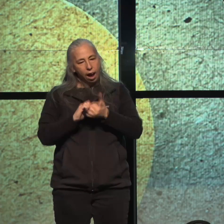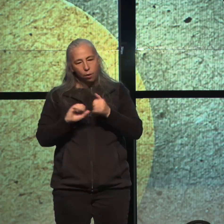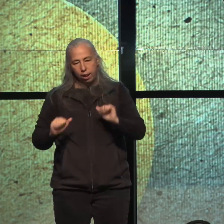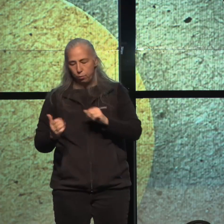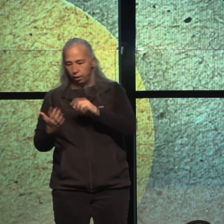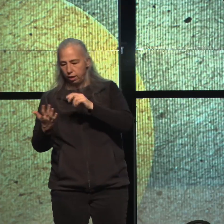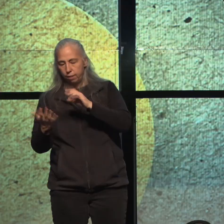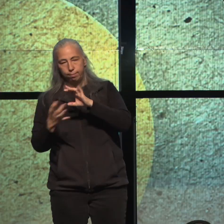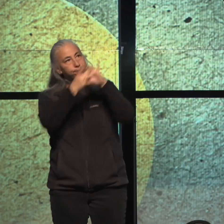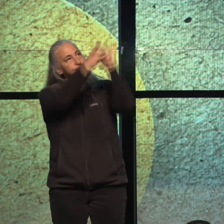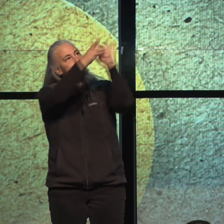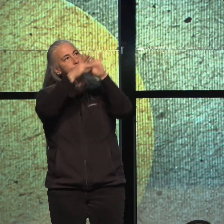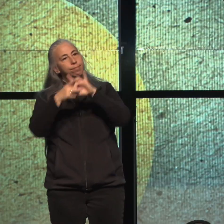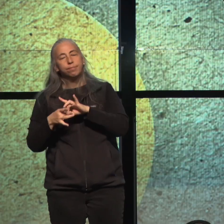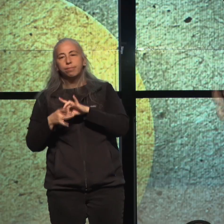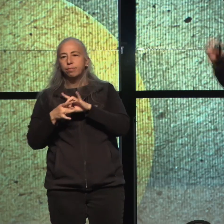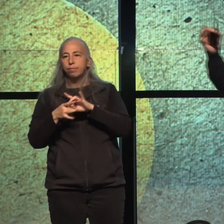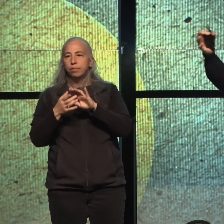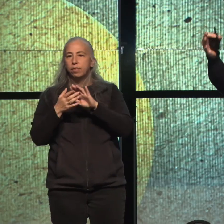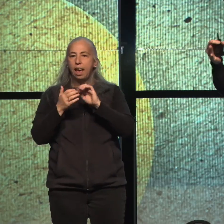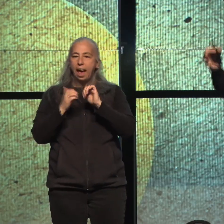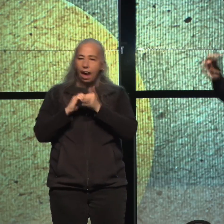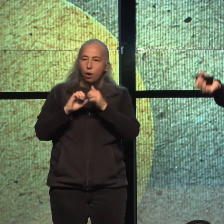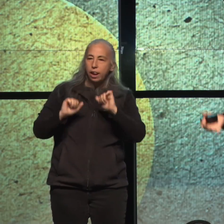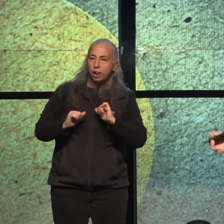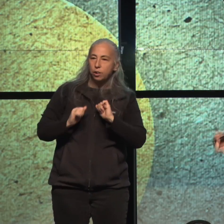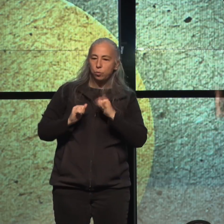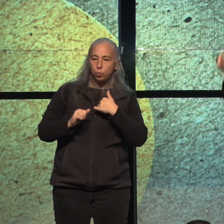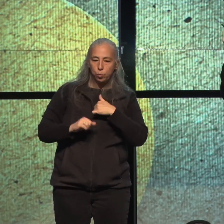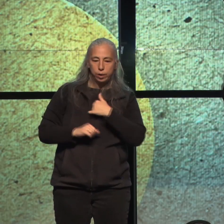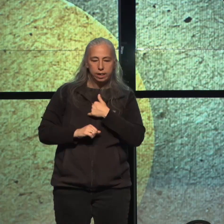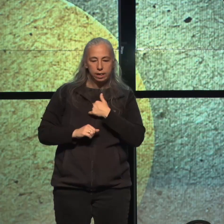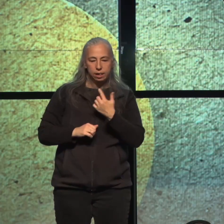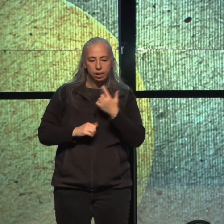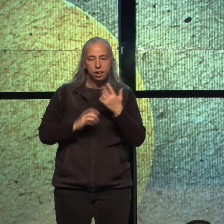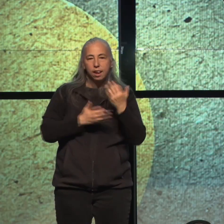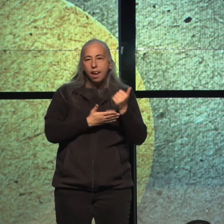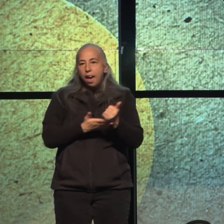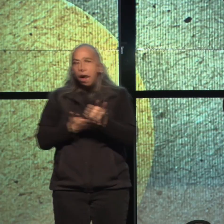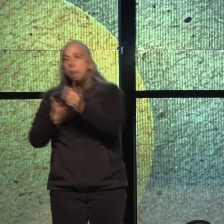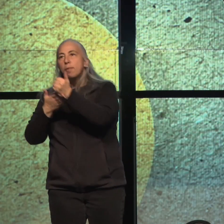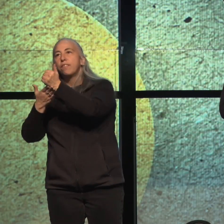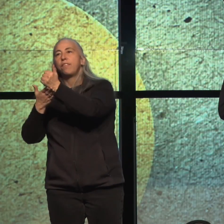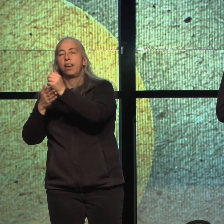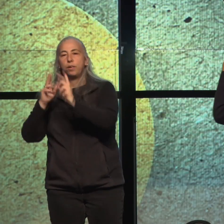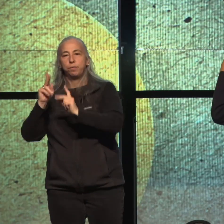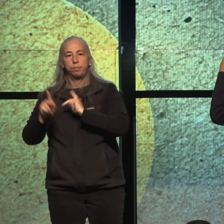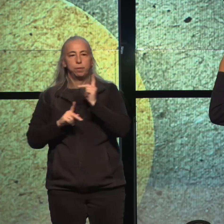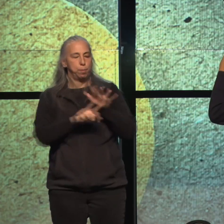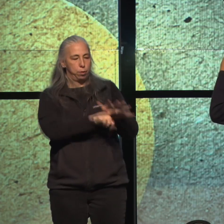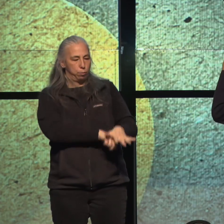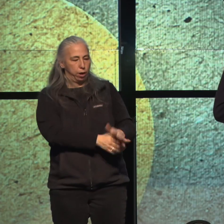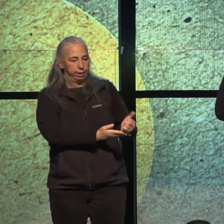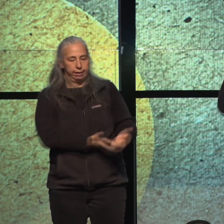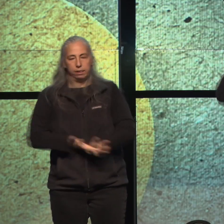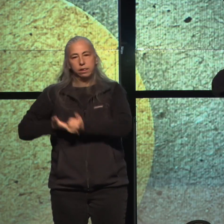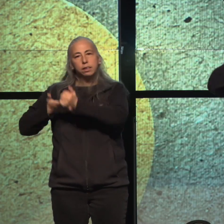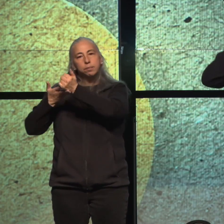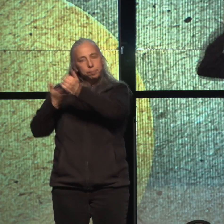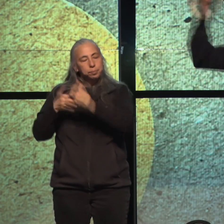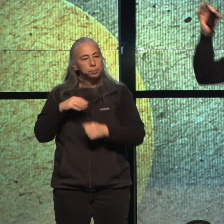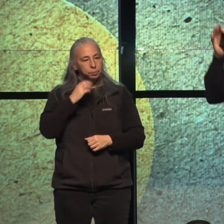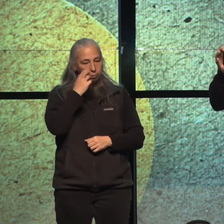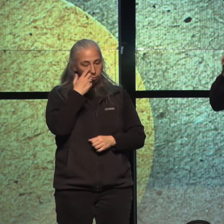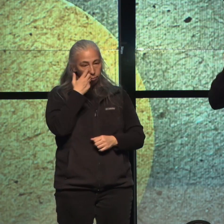as a church? How do we live this inclusion, this amplification? So here's the thing. I want to